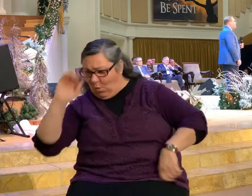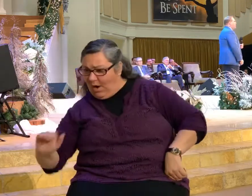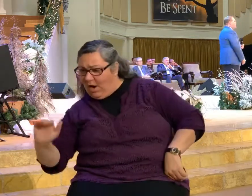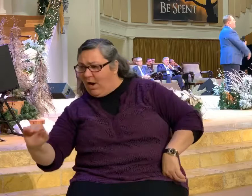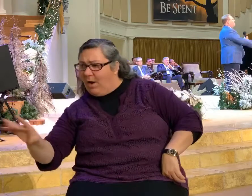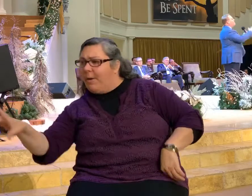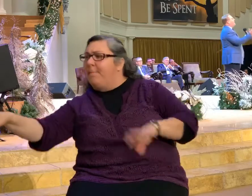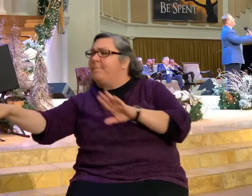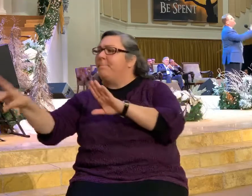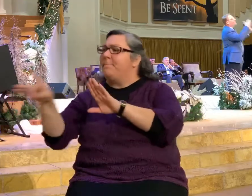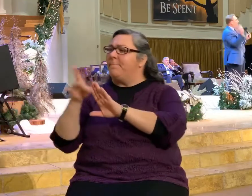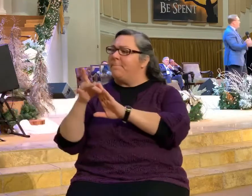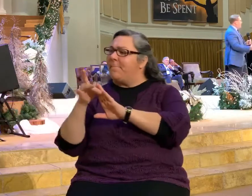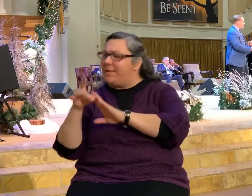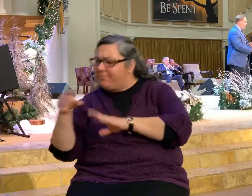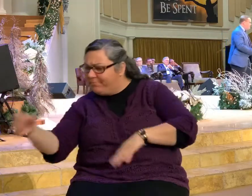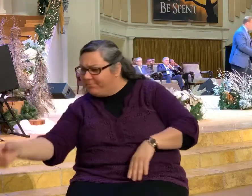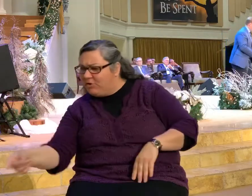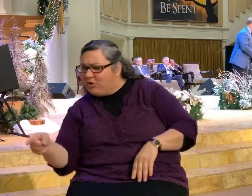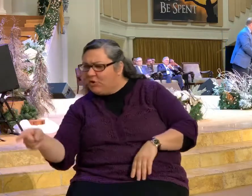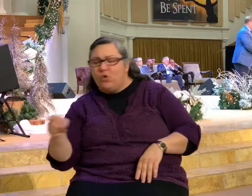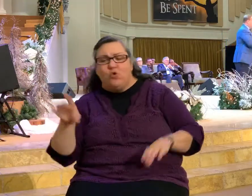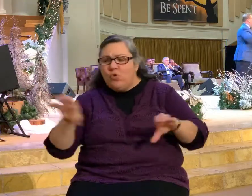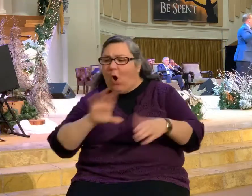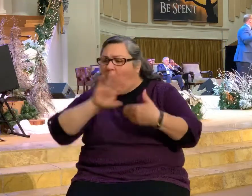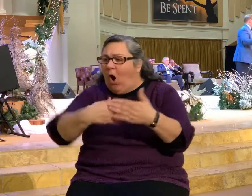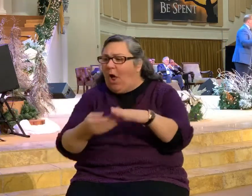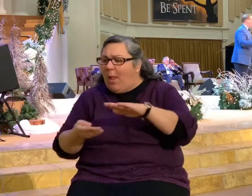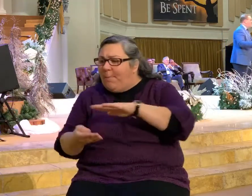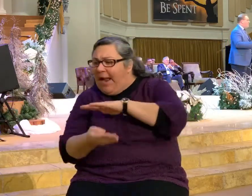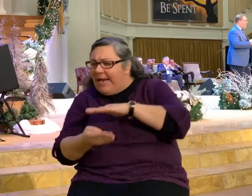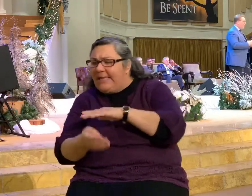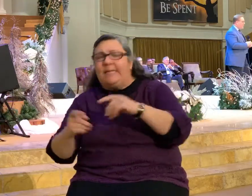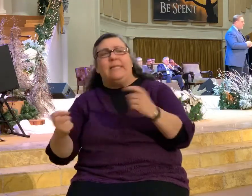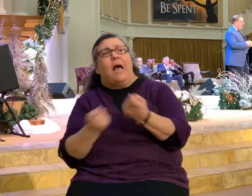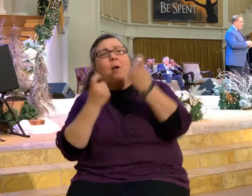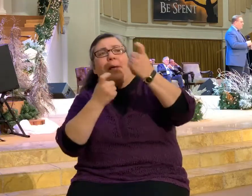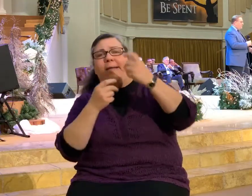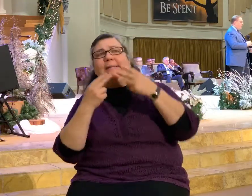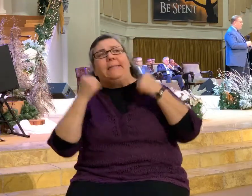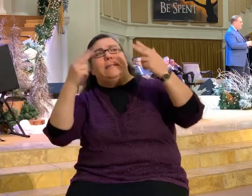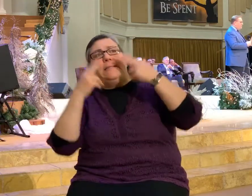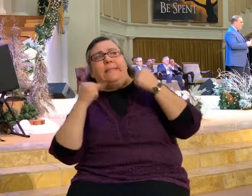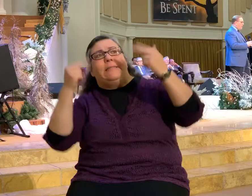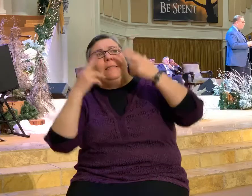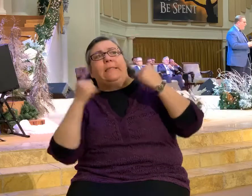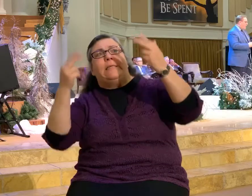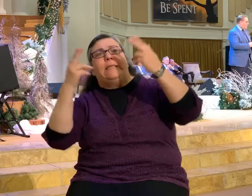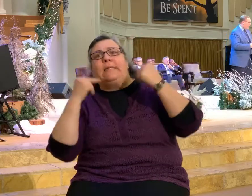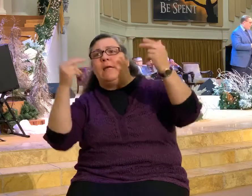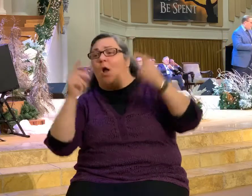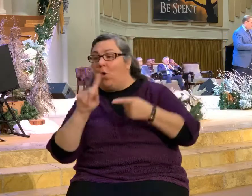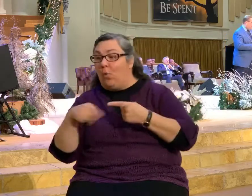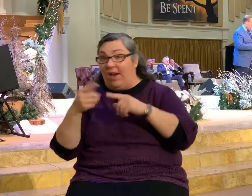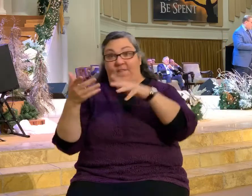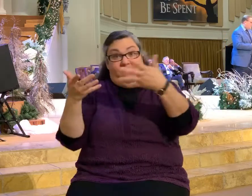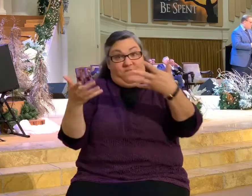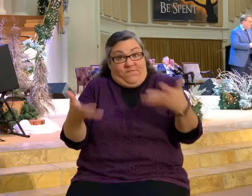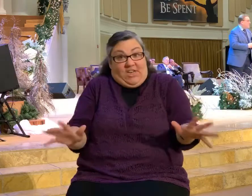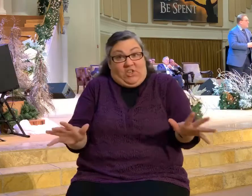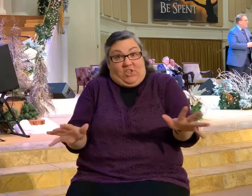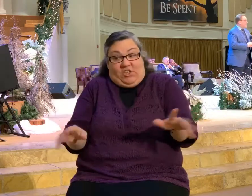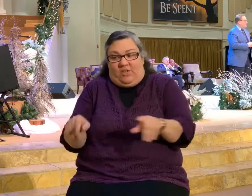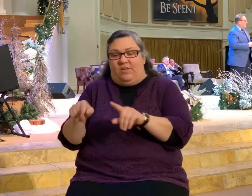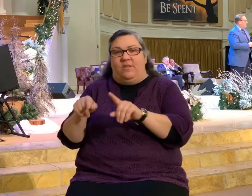be chosen as all the baking and the cooking and the celebration and the singing of songs. And at the end of the day, the mock king was